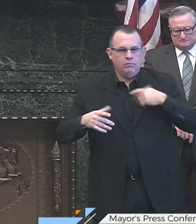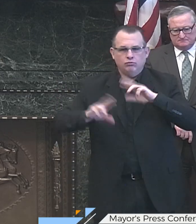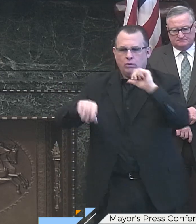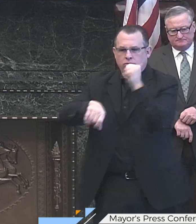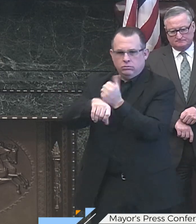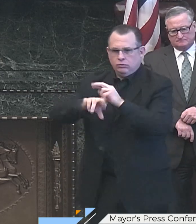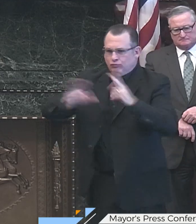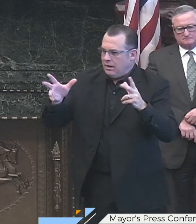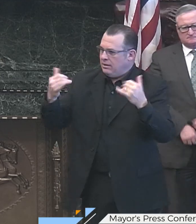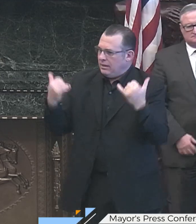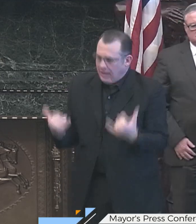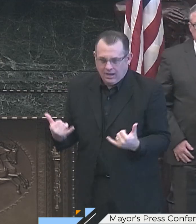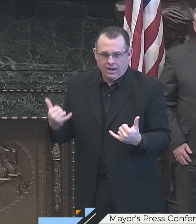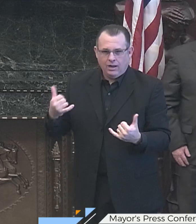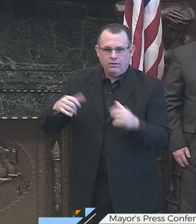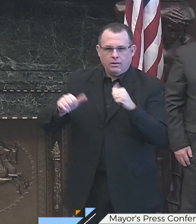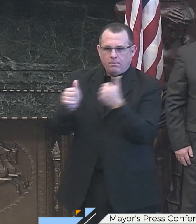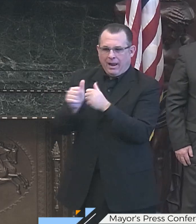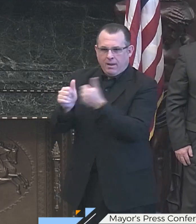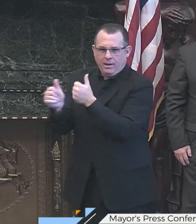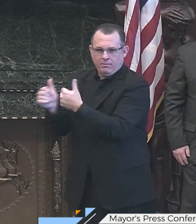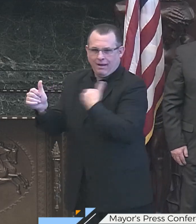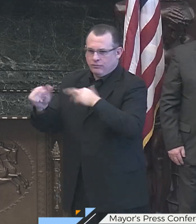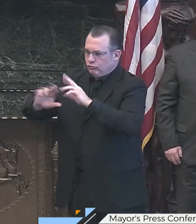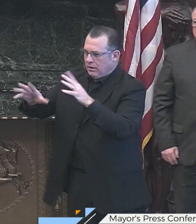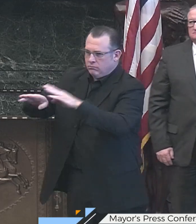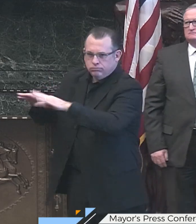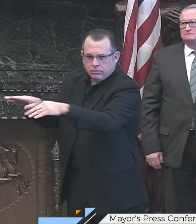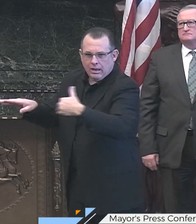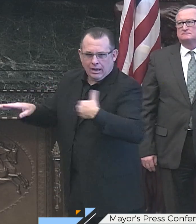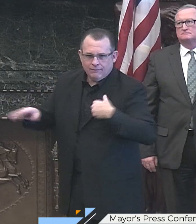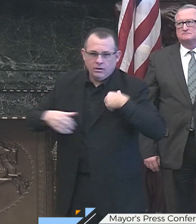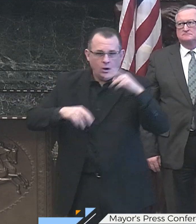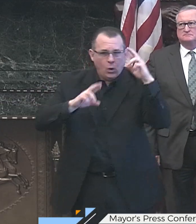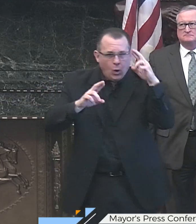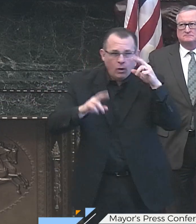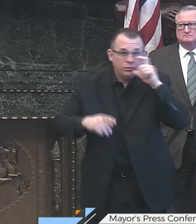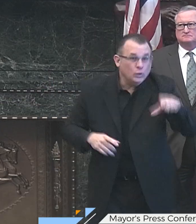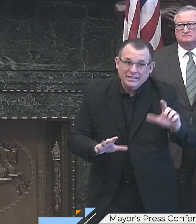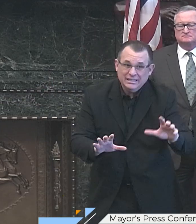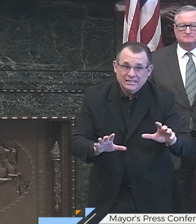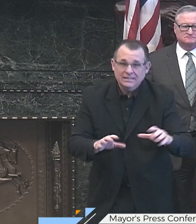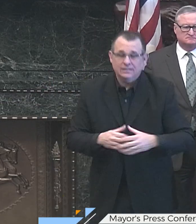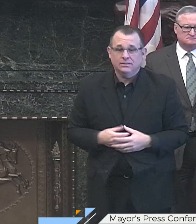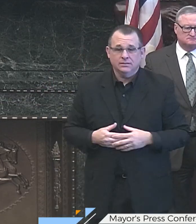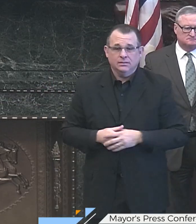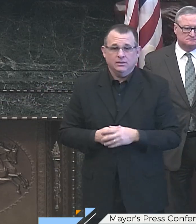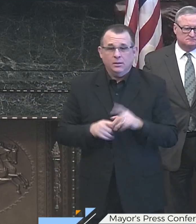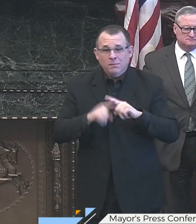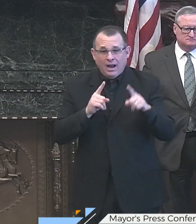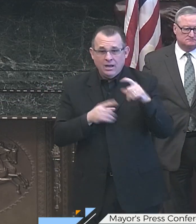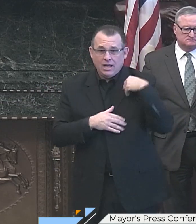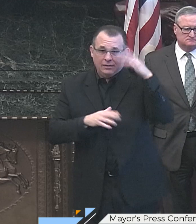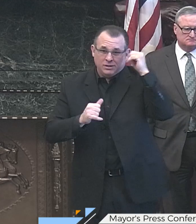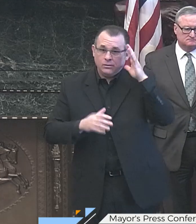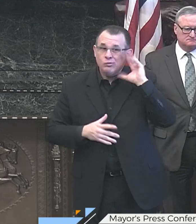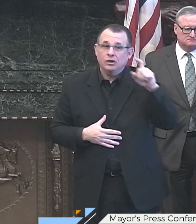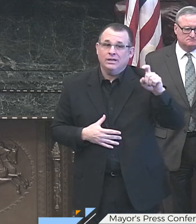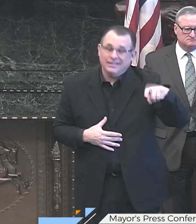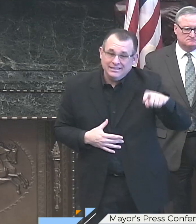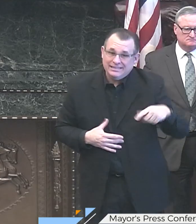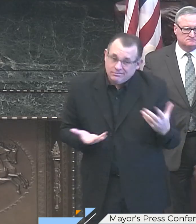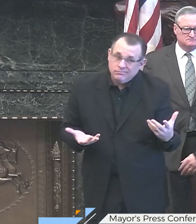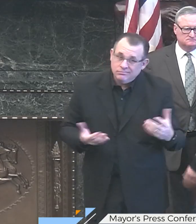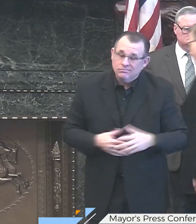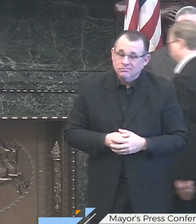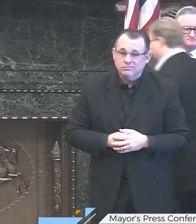beds, and if God willing, we won't need them, but I certainly expect to. Okay. Now,